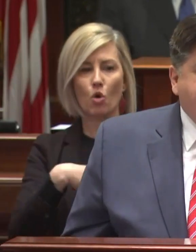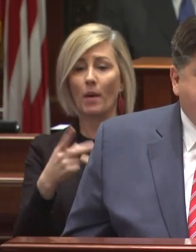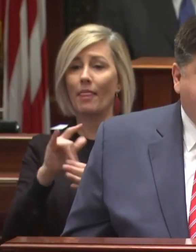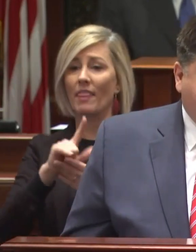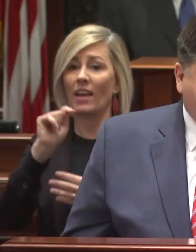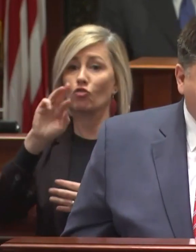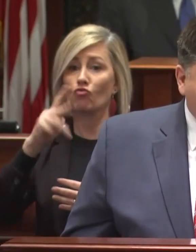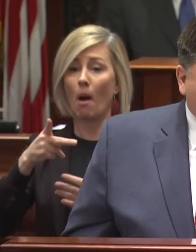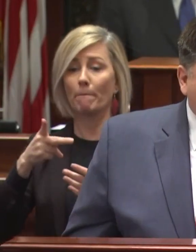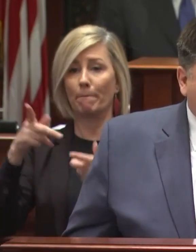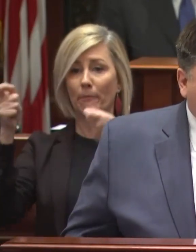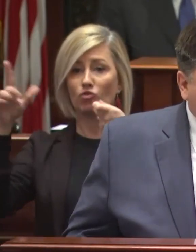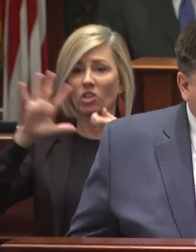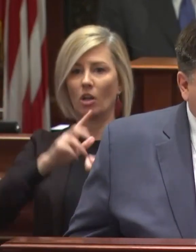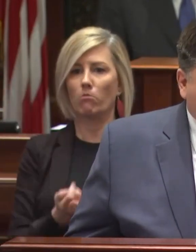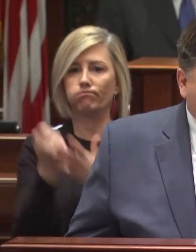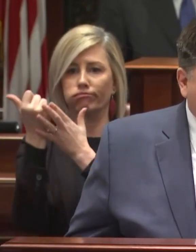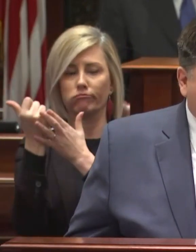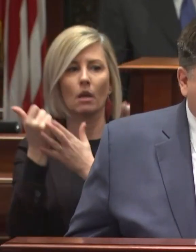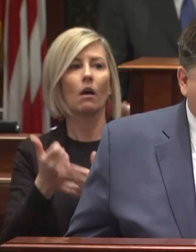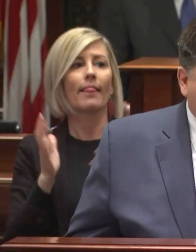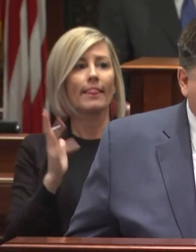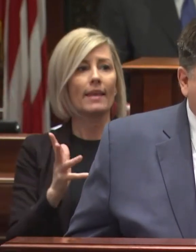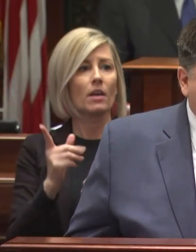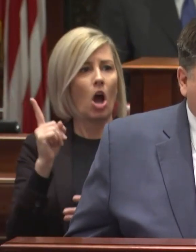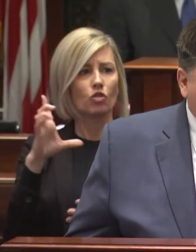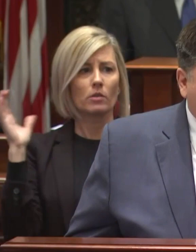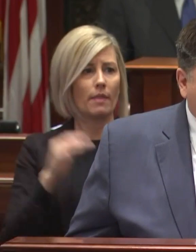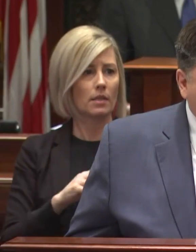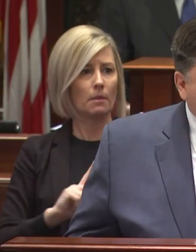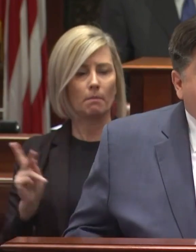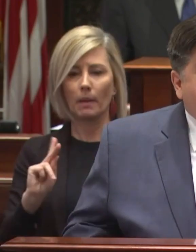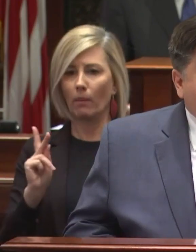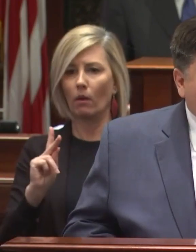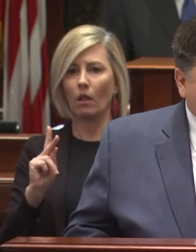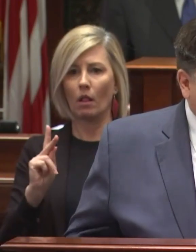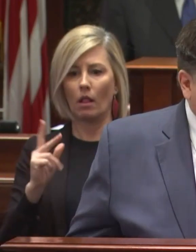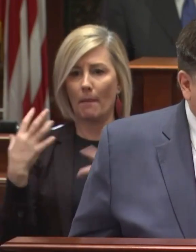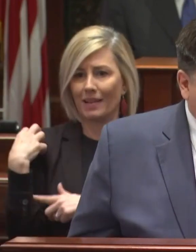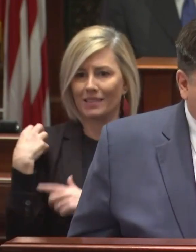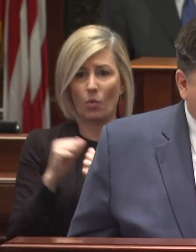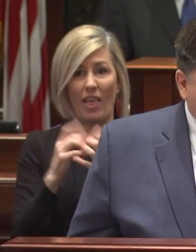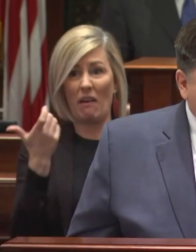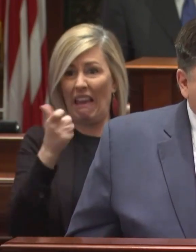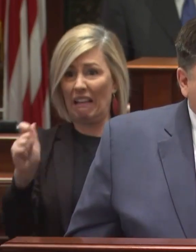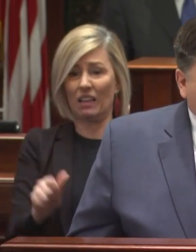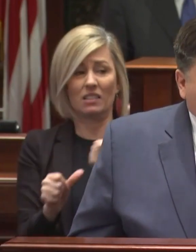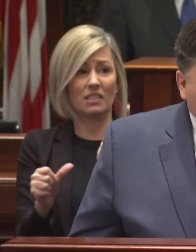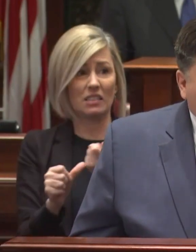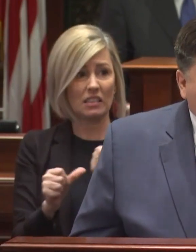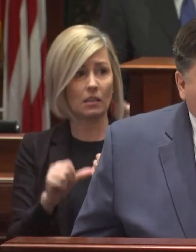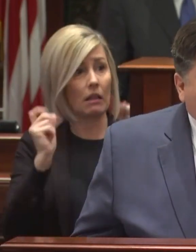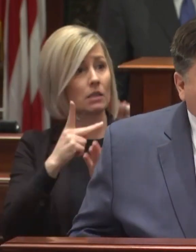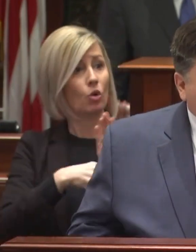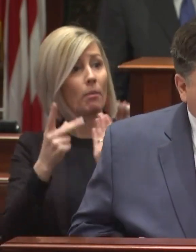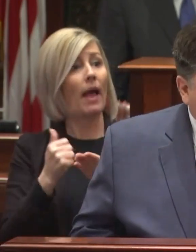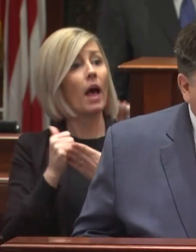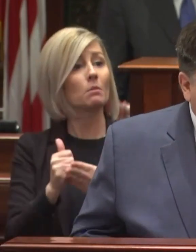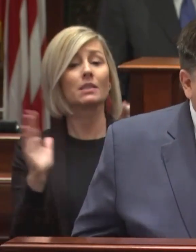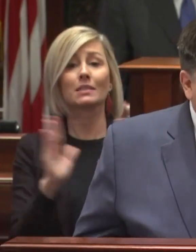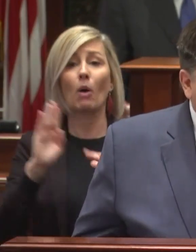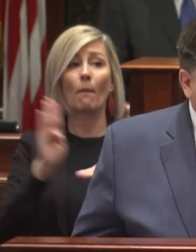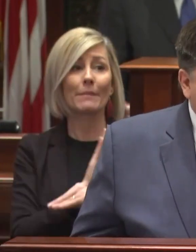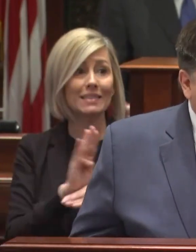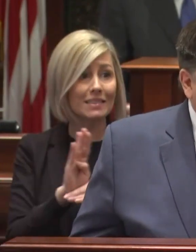administration eliminated, leaving hundreds of thousands of families and employers without any assistance. This program helps